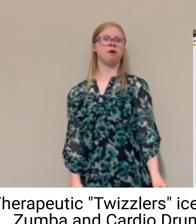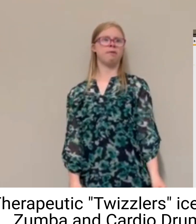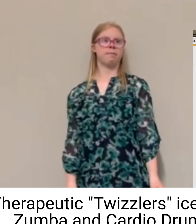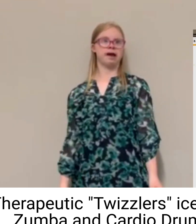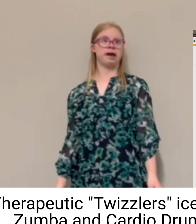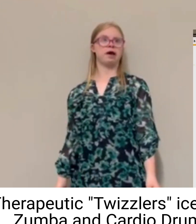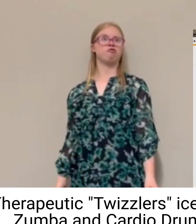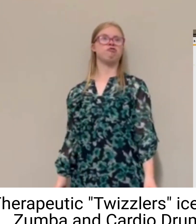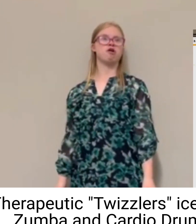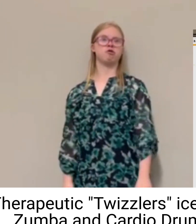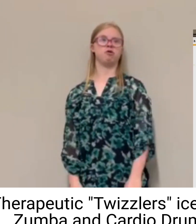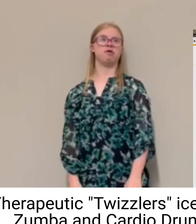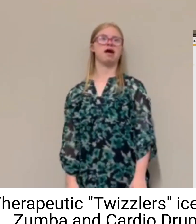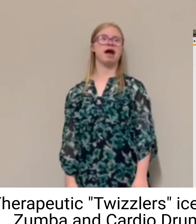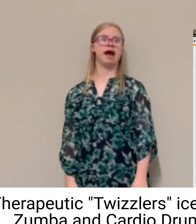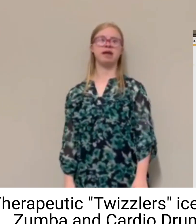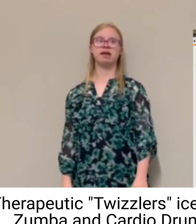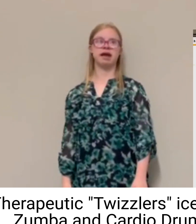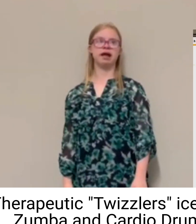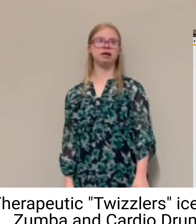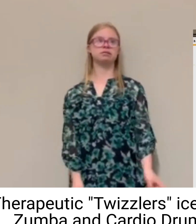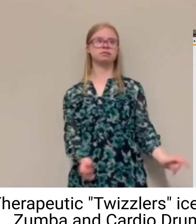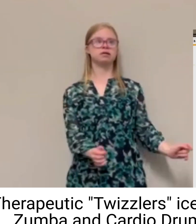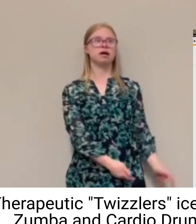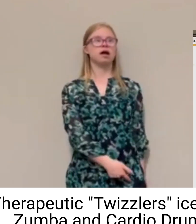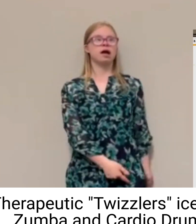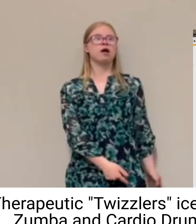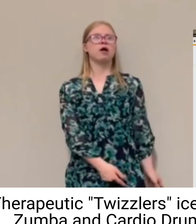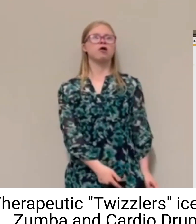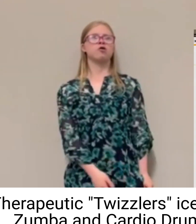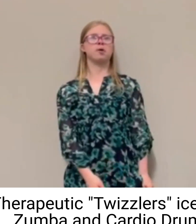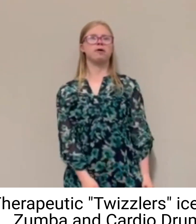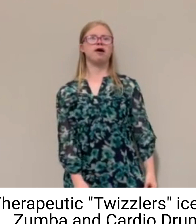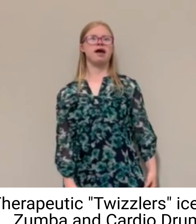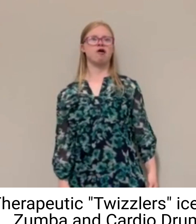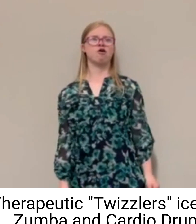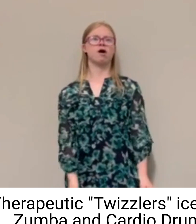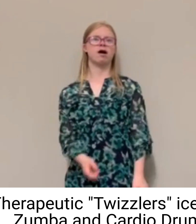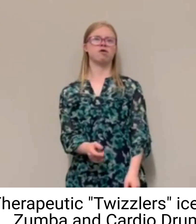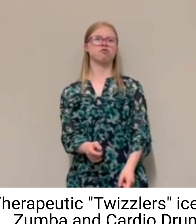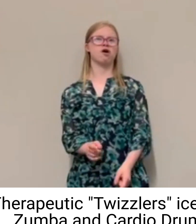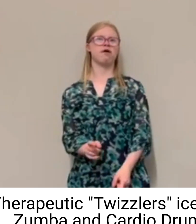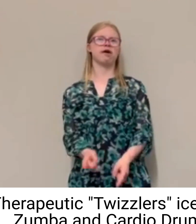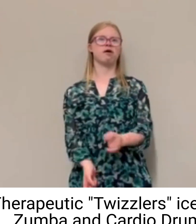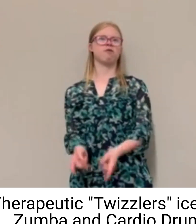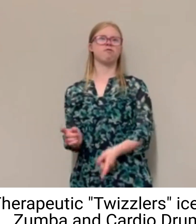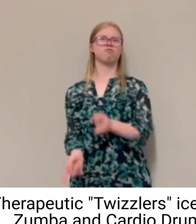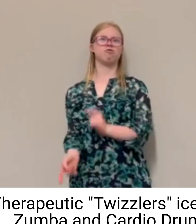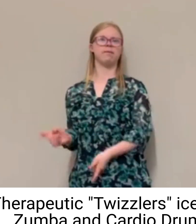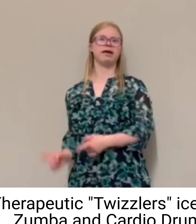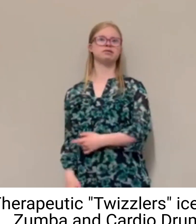George Baleck Twizzlers ice cream, super and stereo drumming,